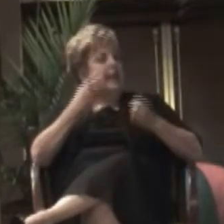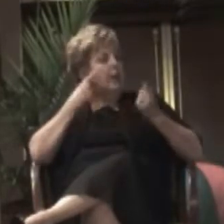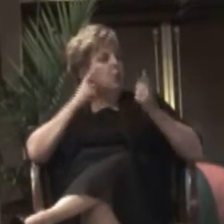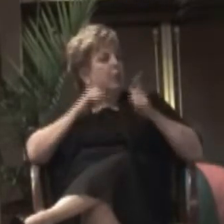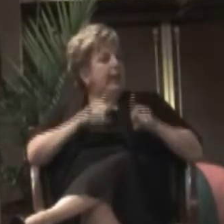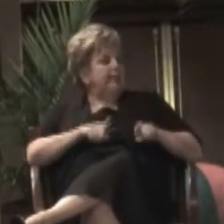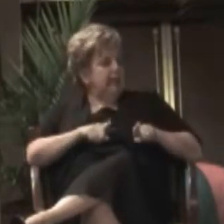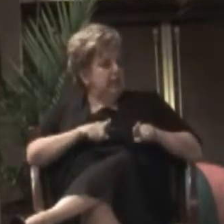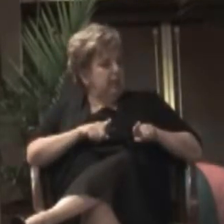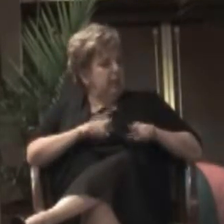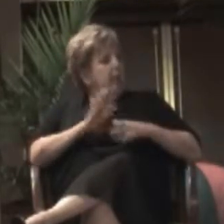I lived.